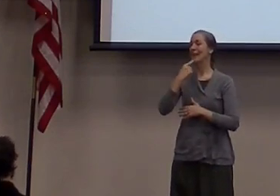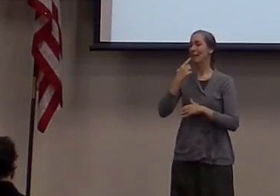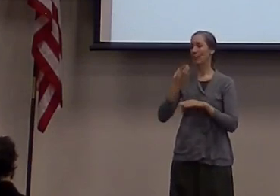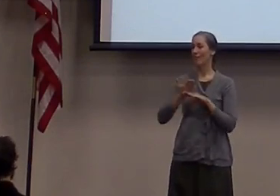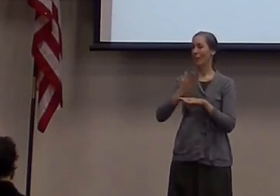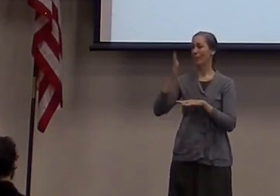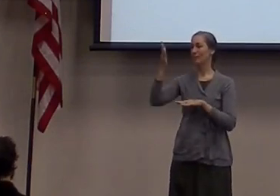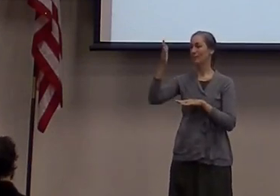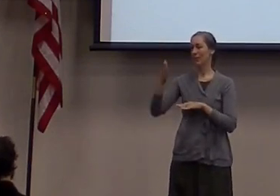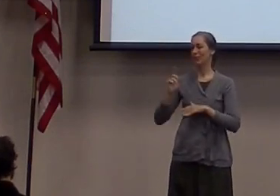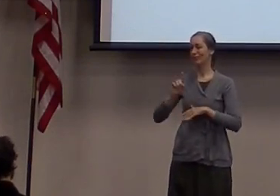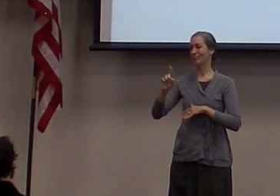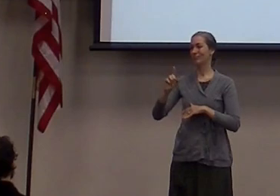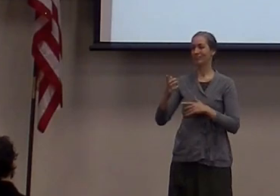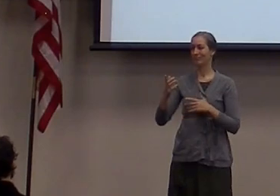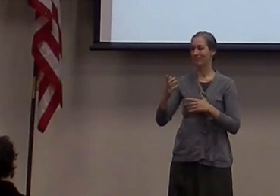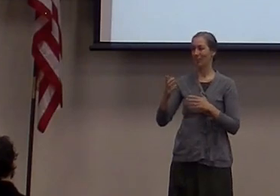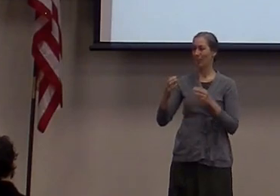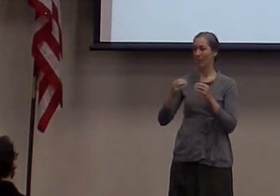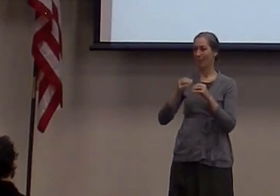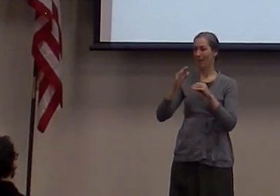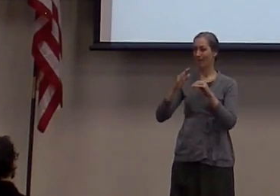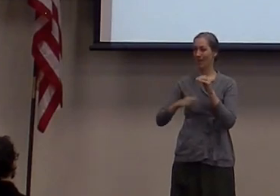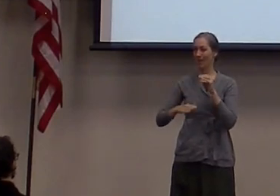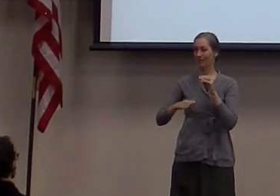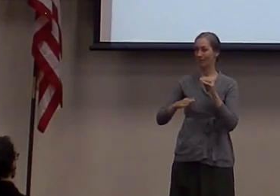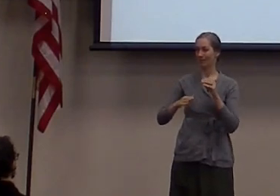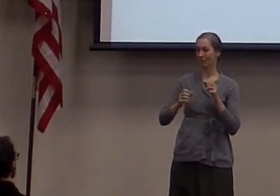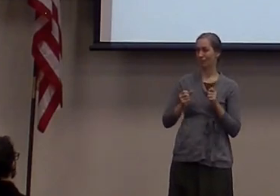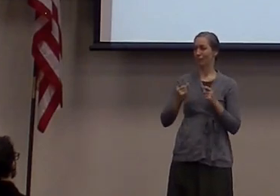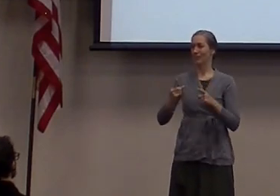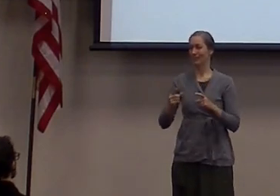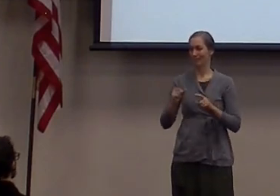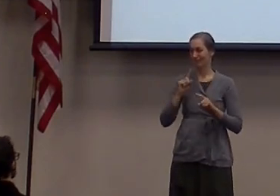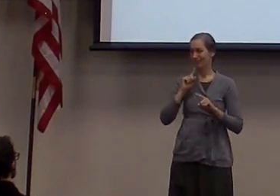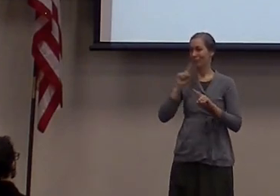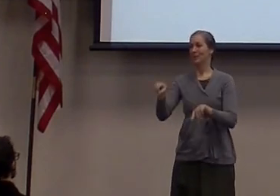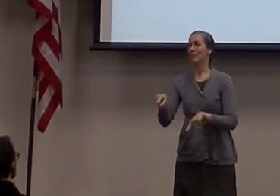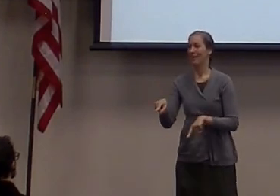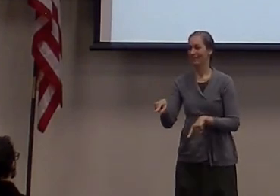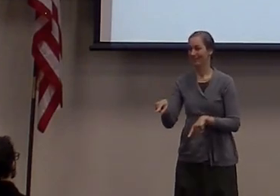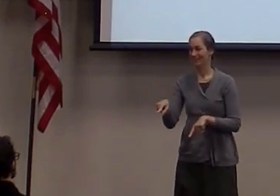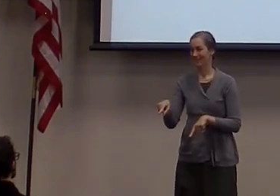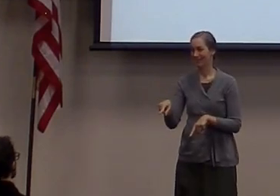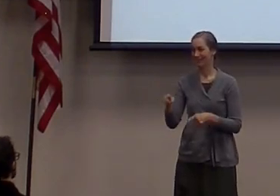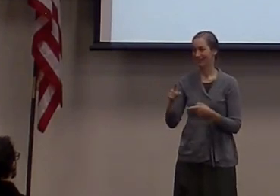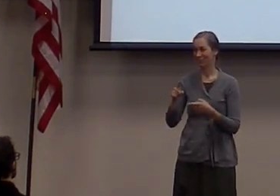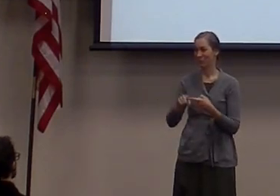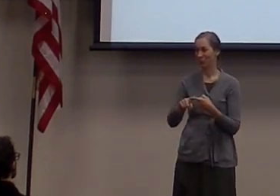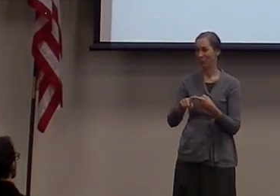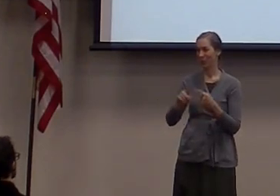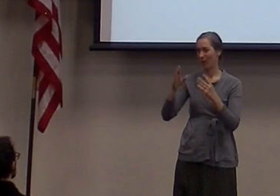It's got to be more than an automatic response we have to someone standing up.